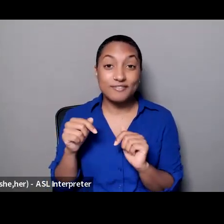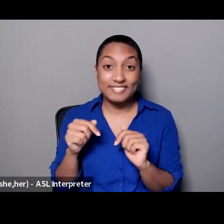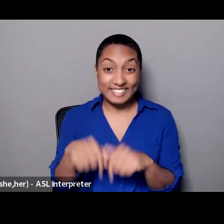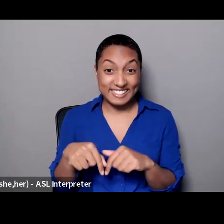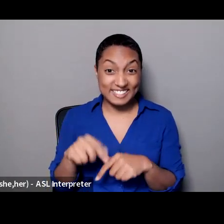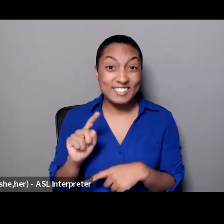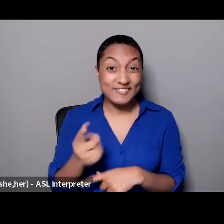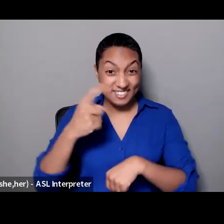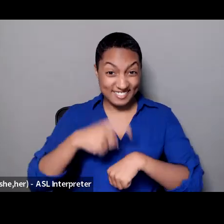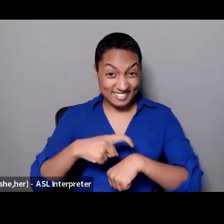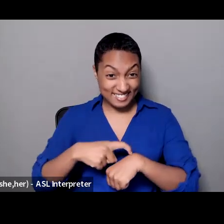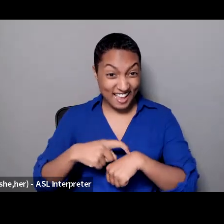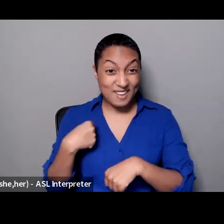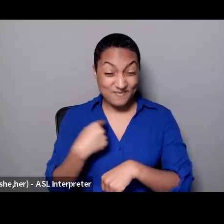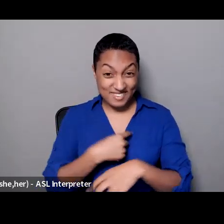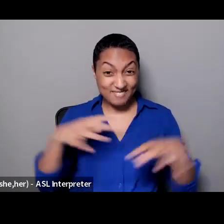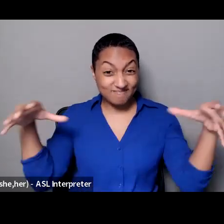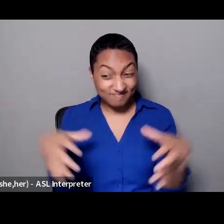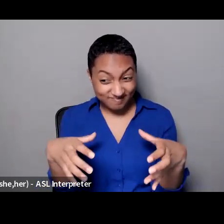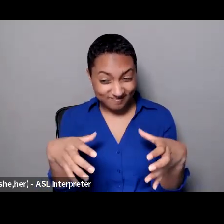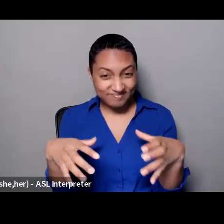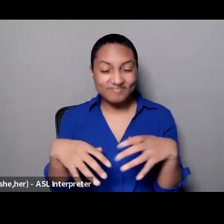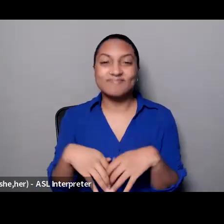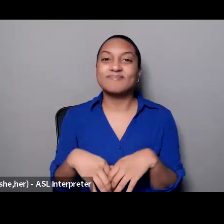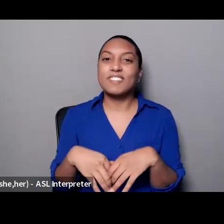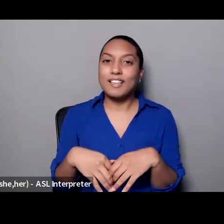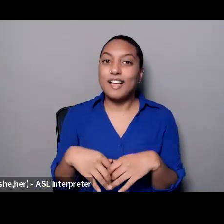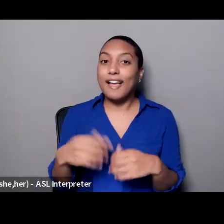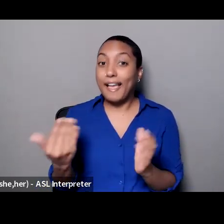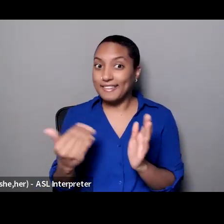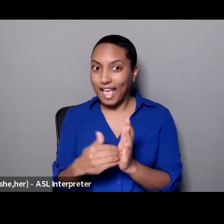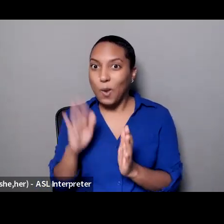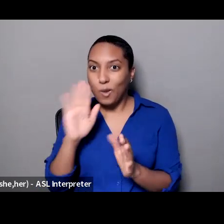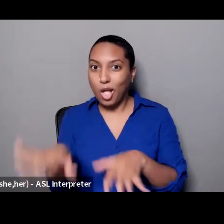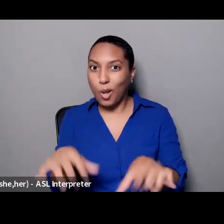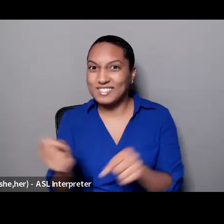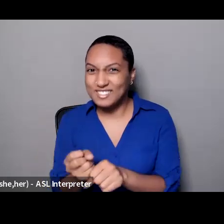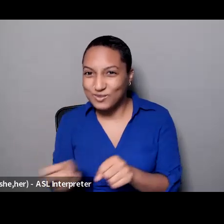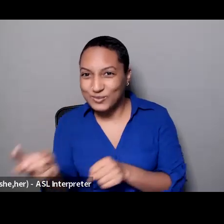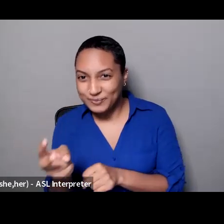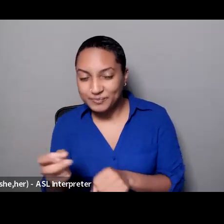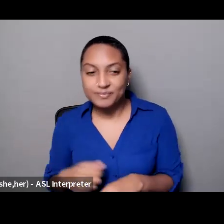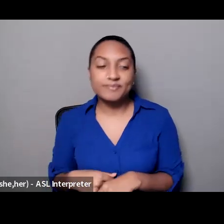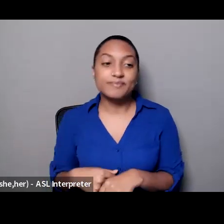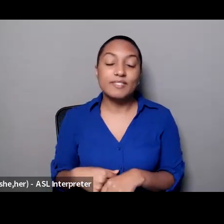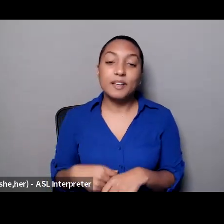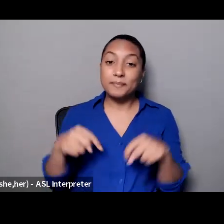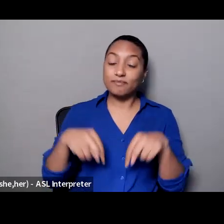years. For this first institute, we are highlighting how consumer